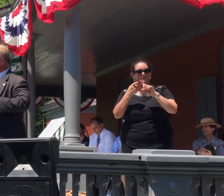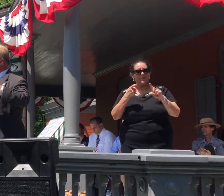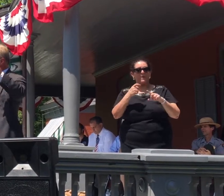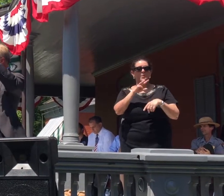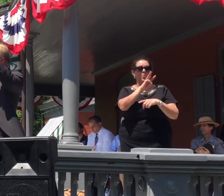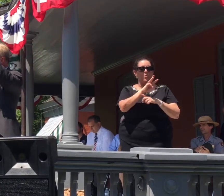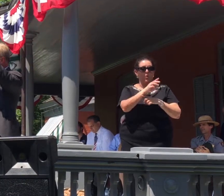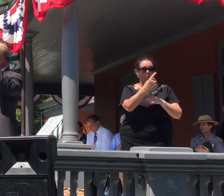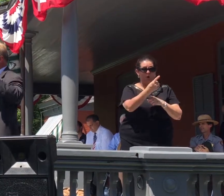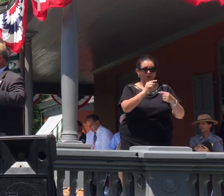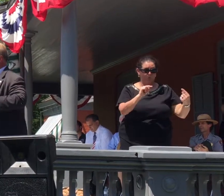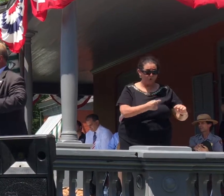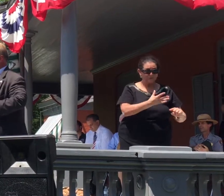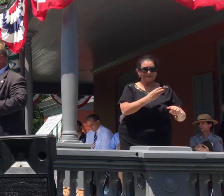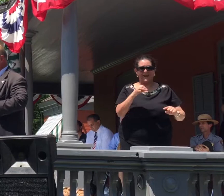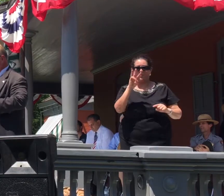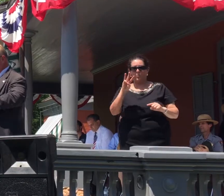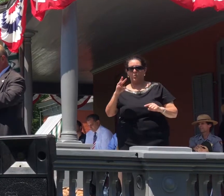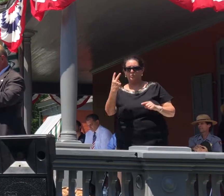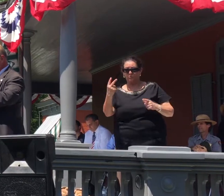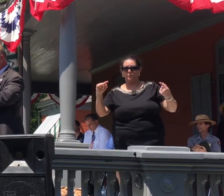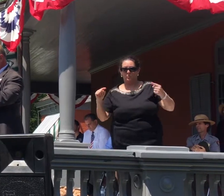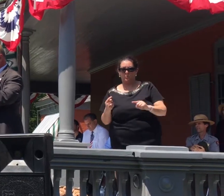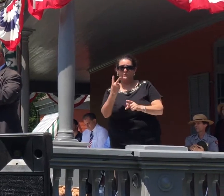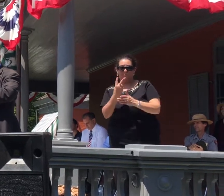World War I and World War II.